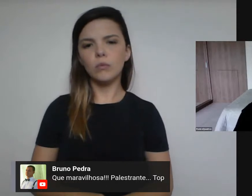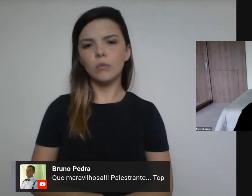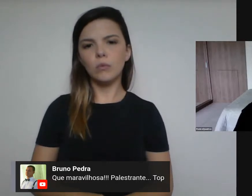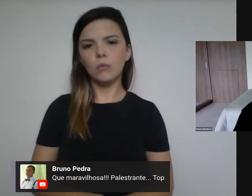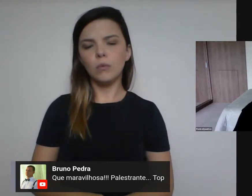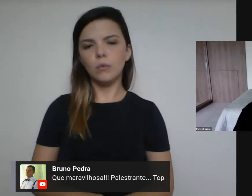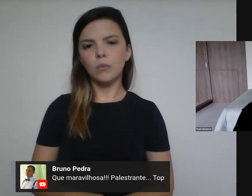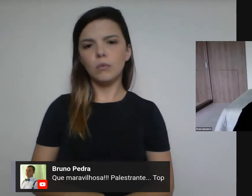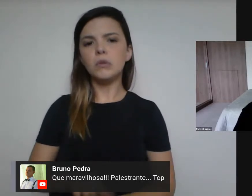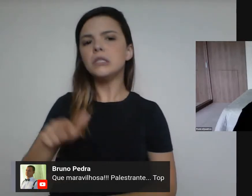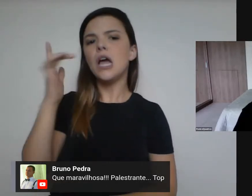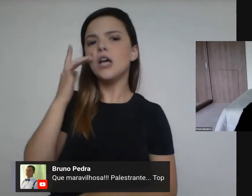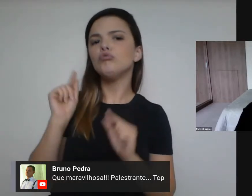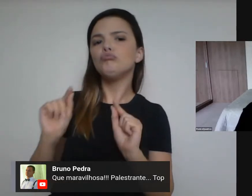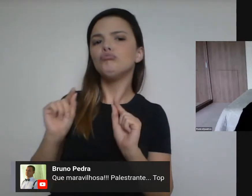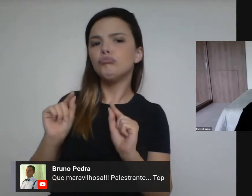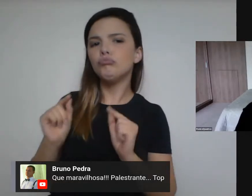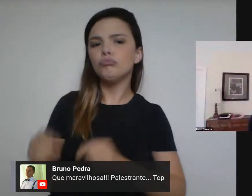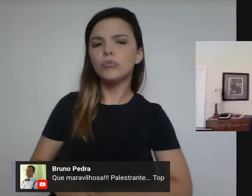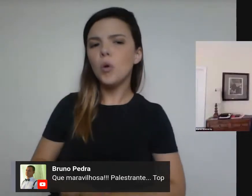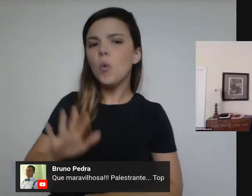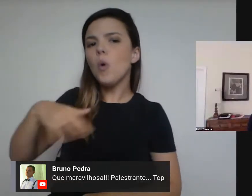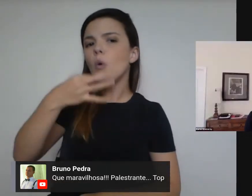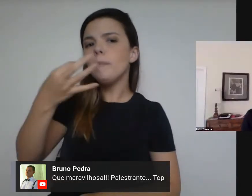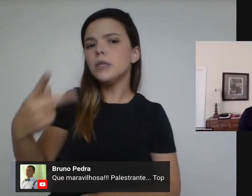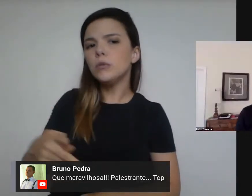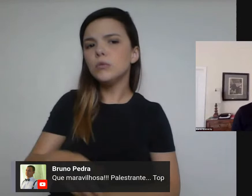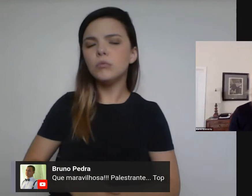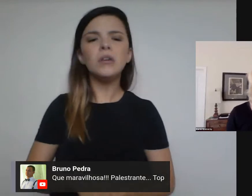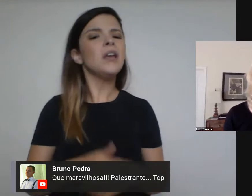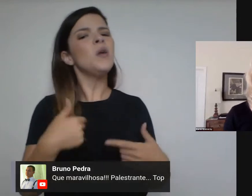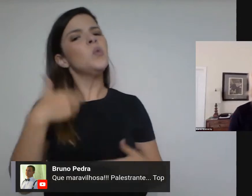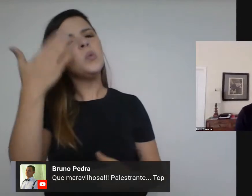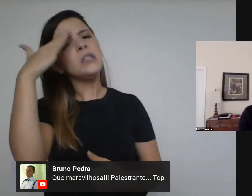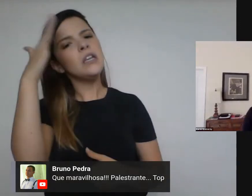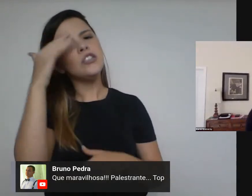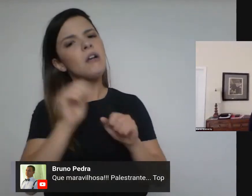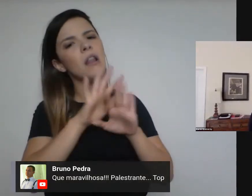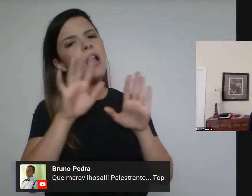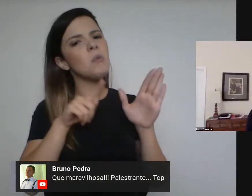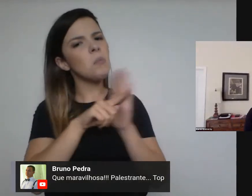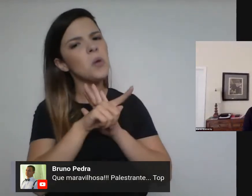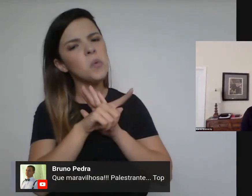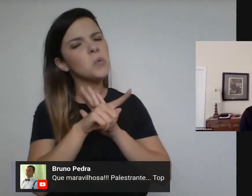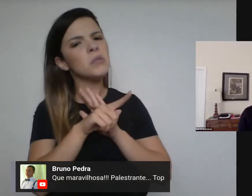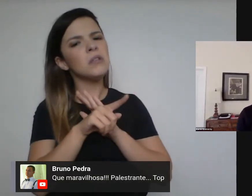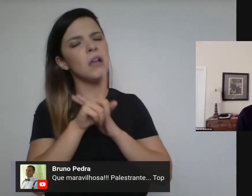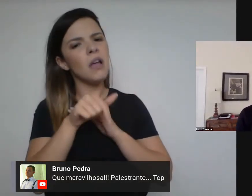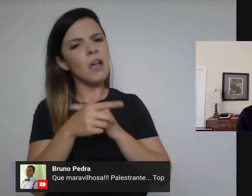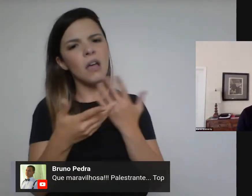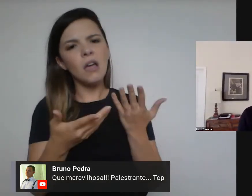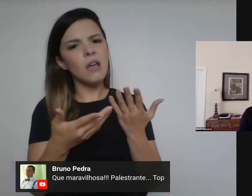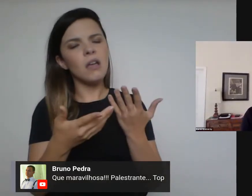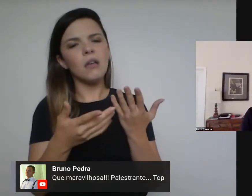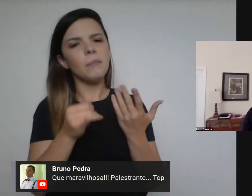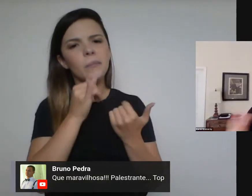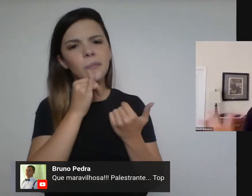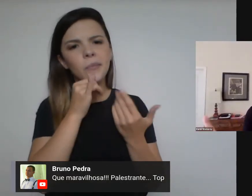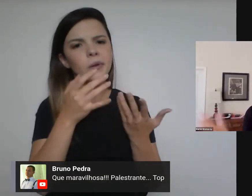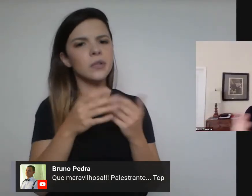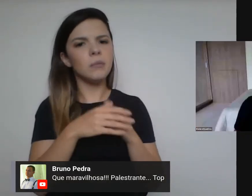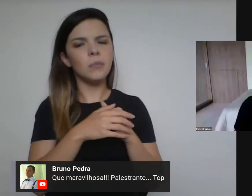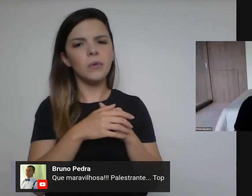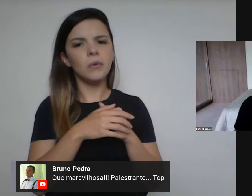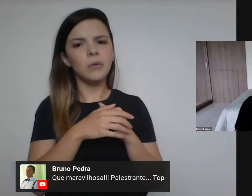What do you think? What do you see? So I'm not sure what the question is. Is the question in terms of the